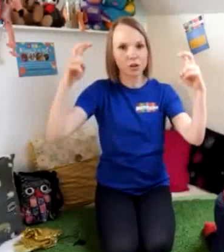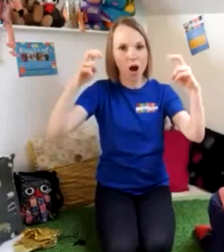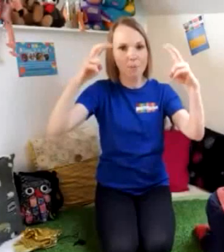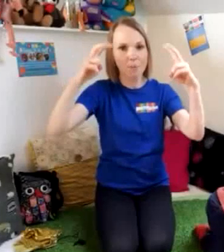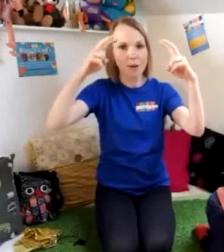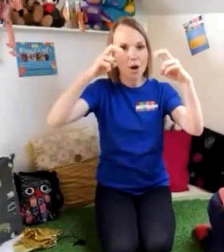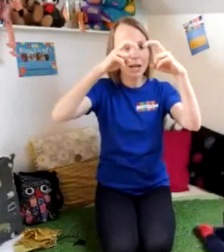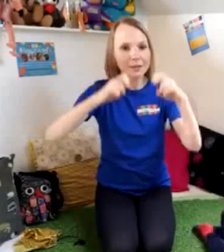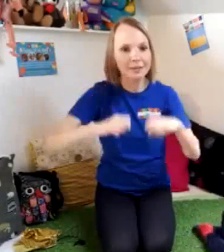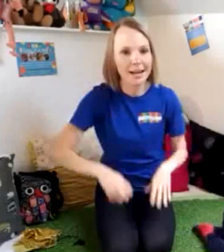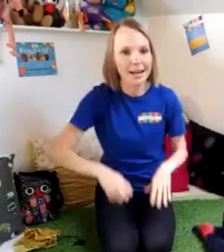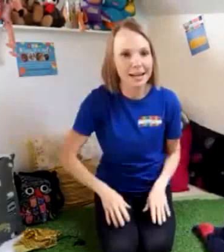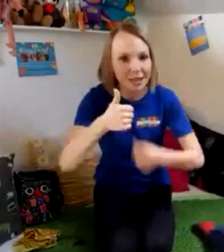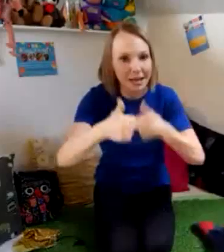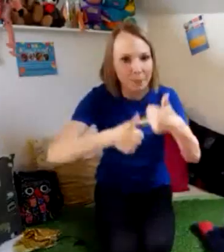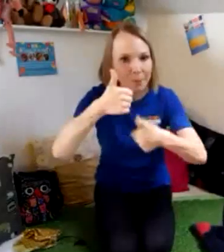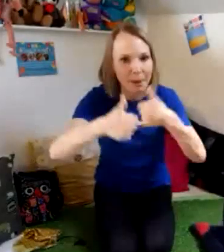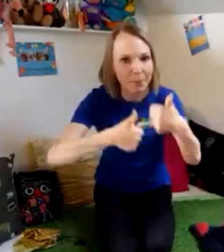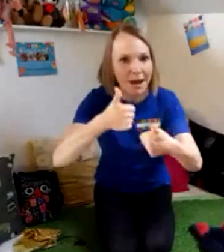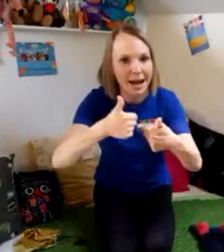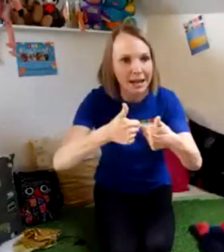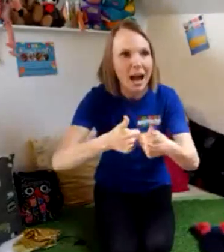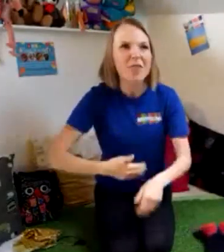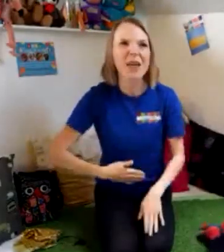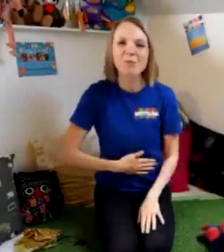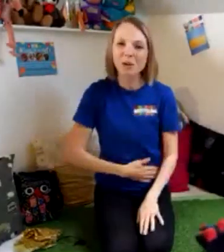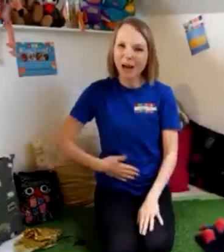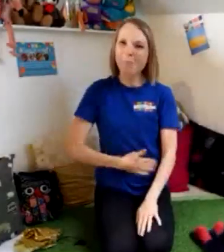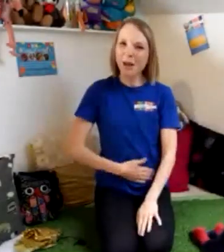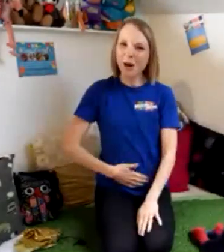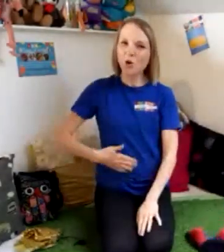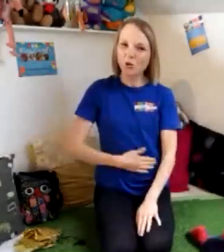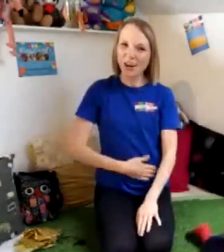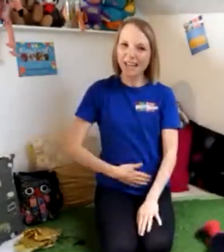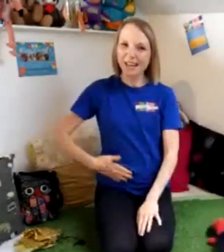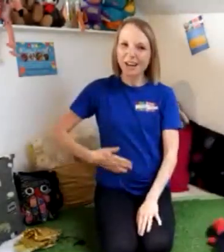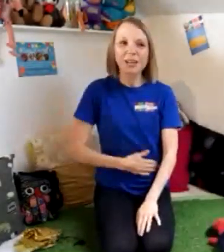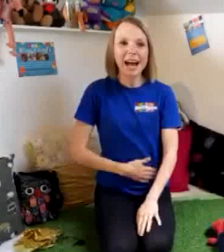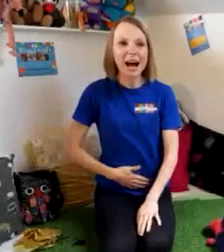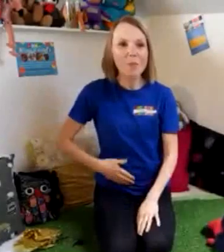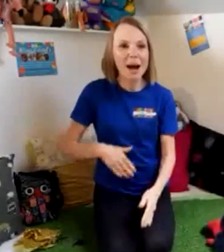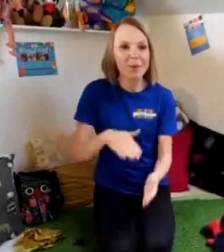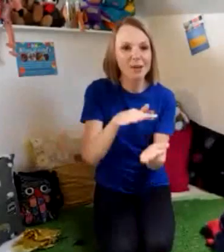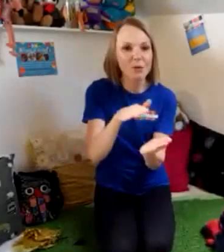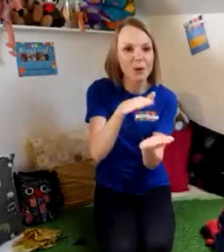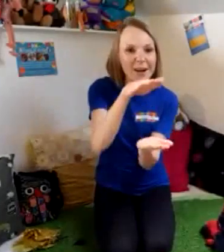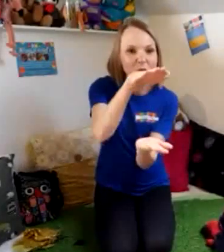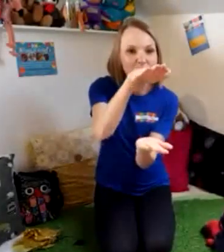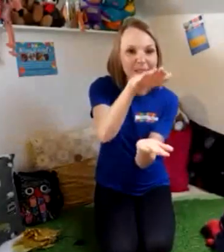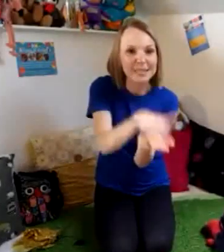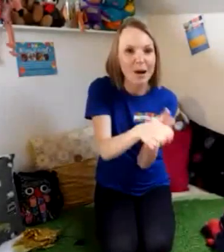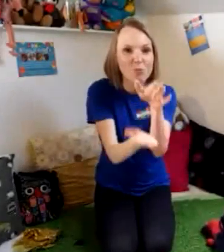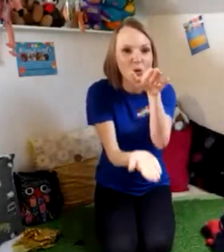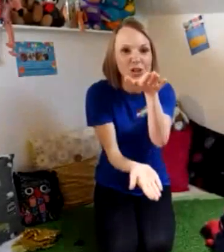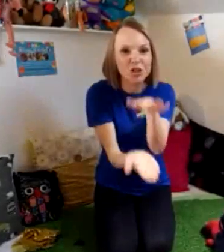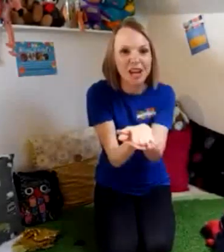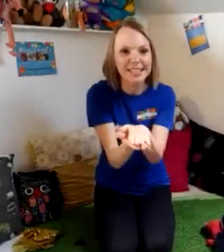We're going to build a sand castle. Hip, hip, hip, hooray. Then we might be a bit hungry. So how about if we have some sandwiches